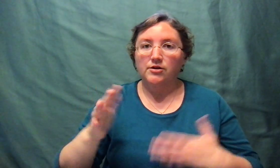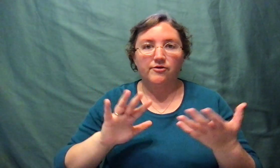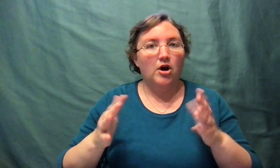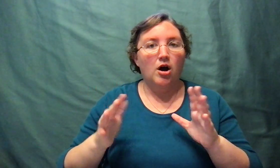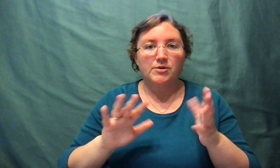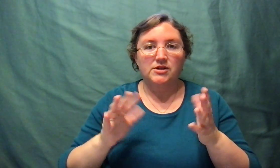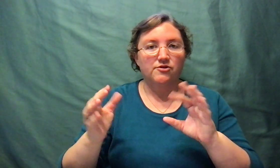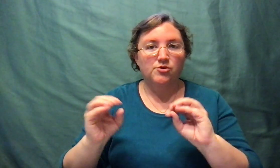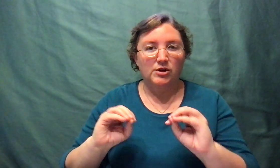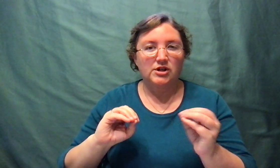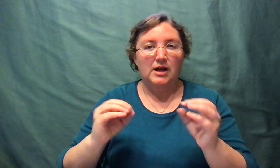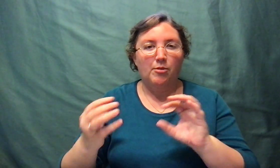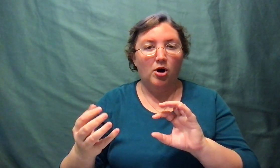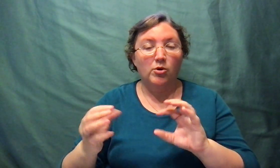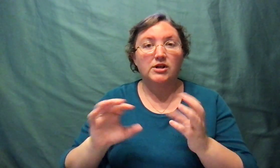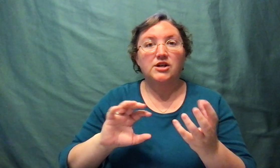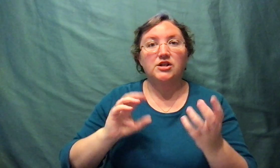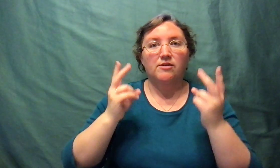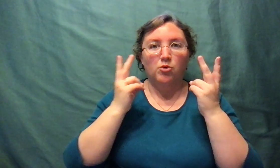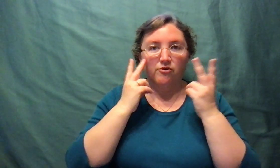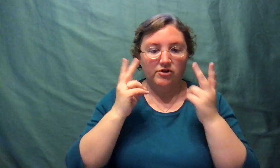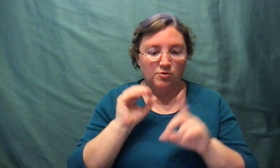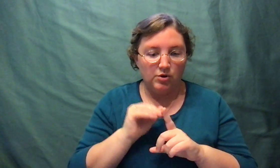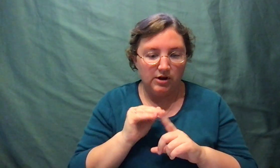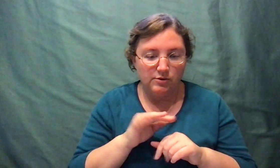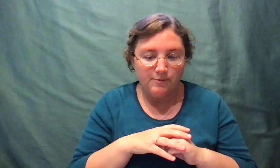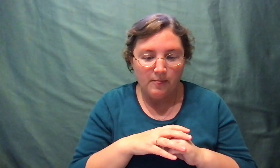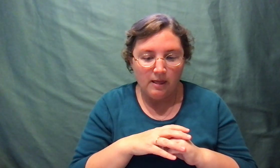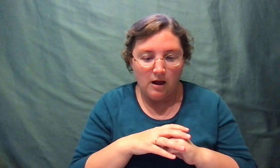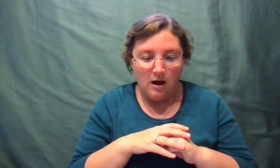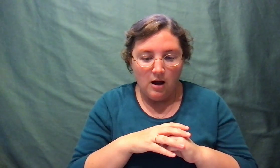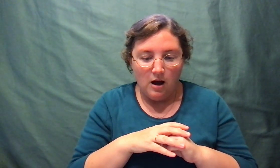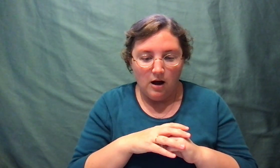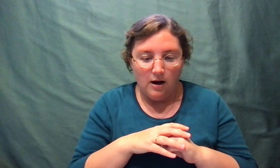different options of switching that palm orientation to give more visual cues.